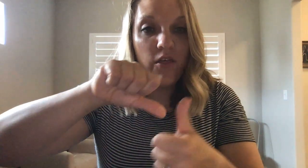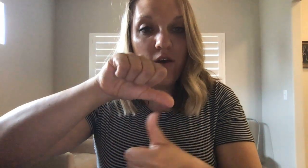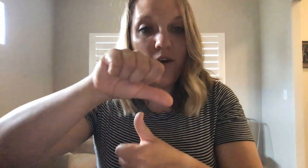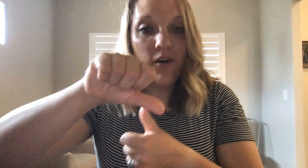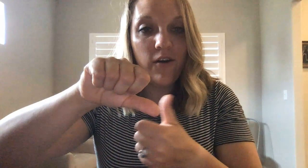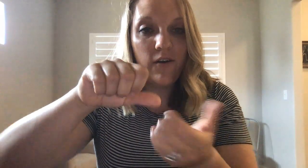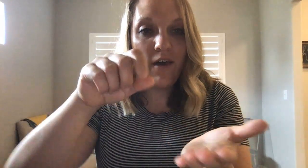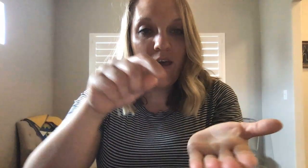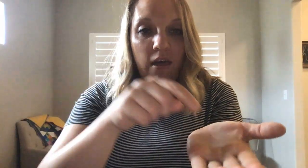another.